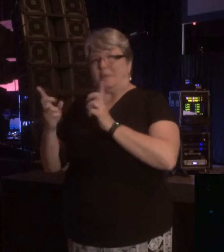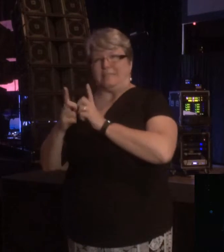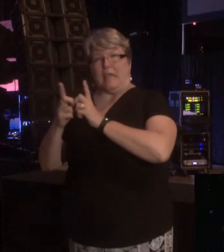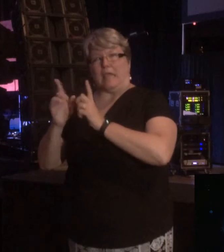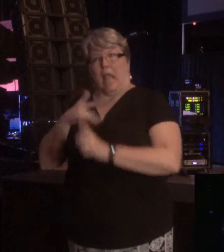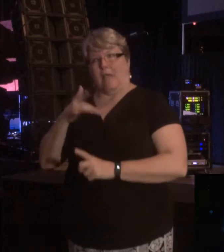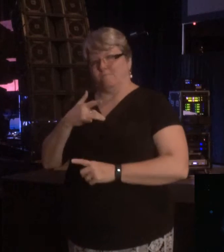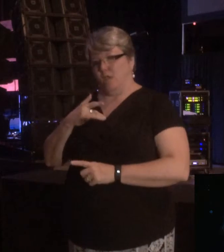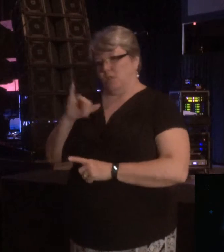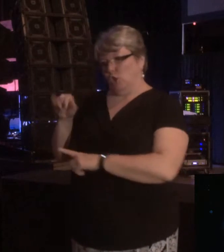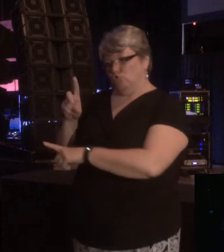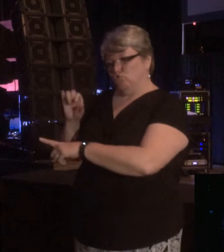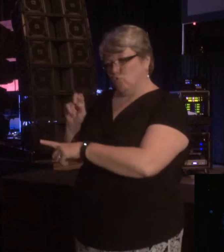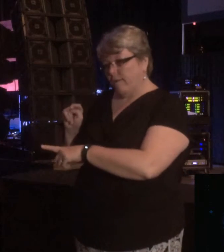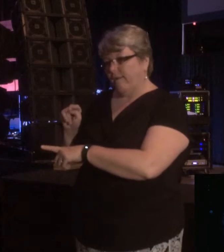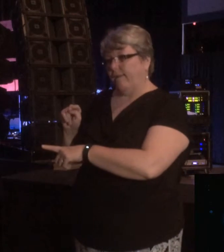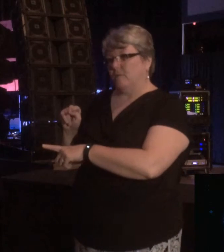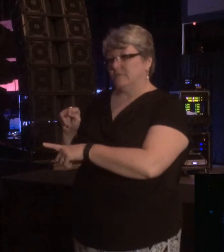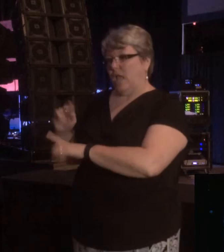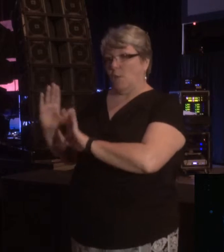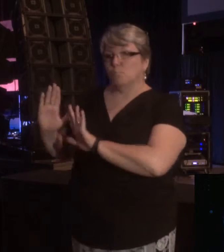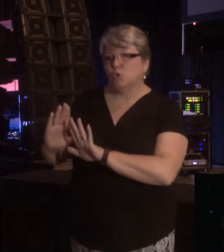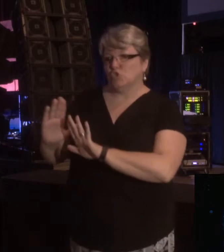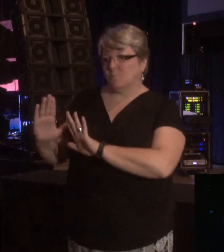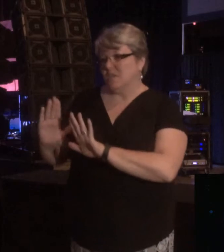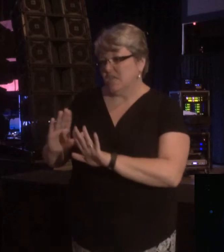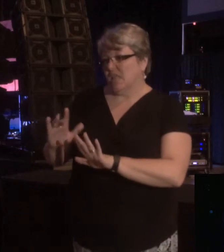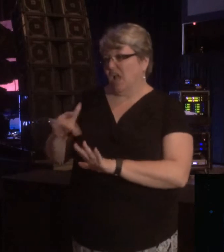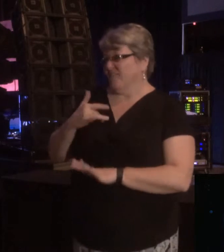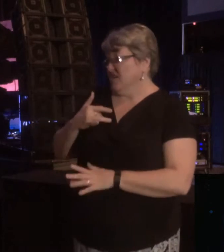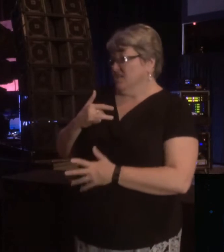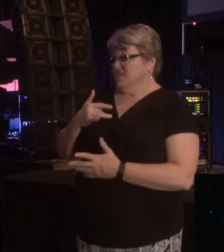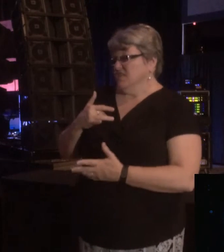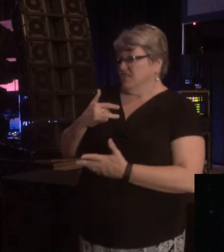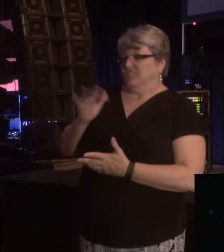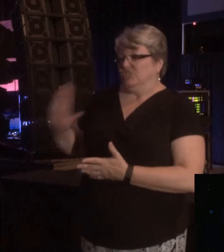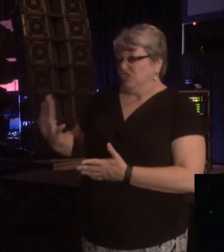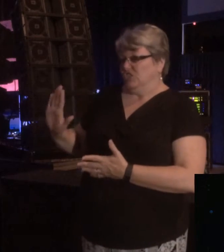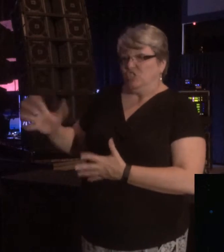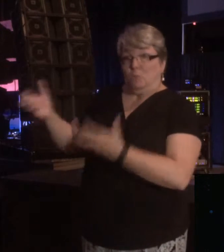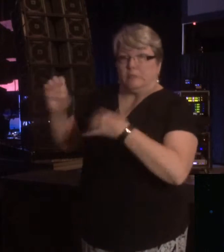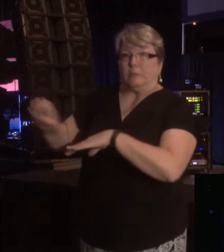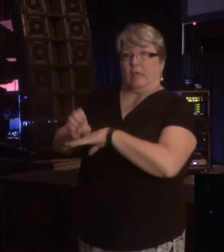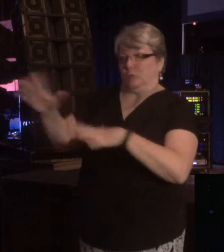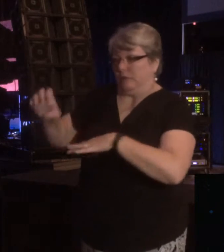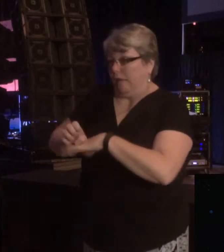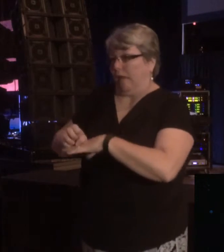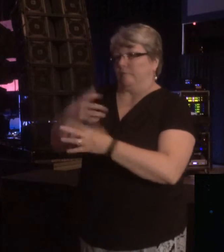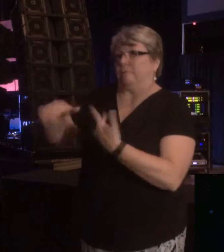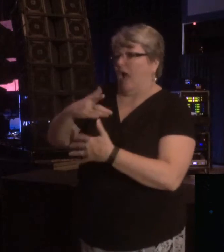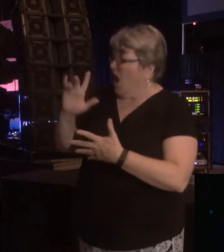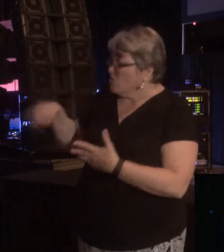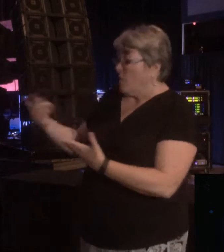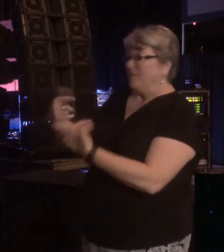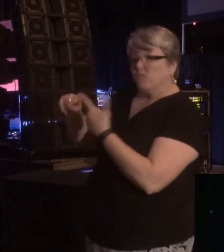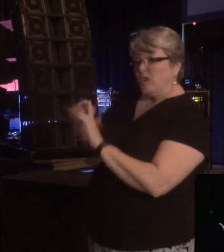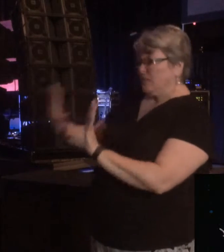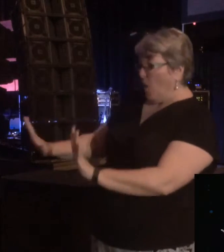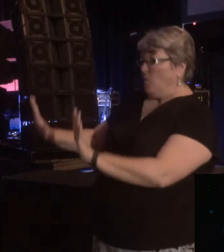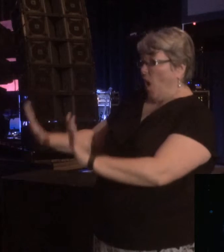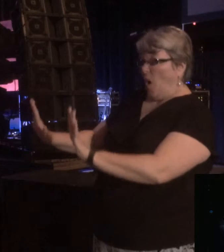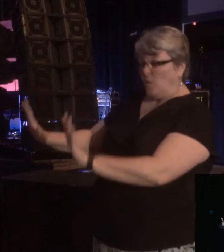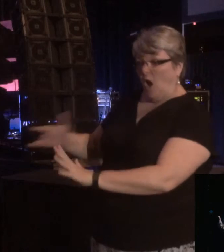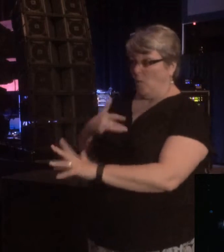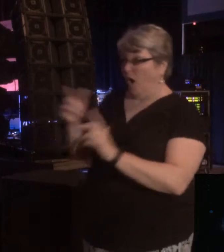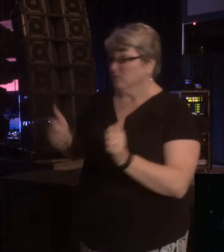things that really help you, because the further we got away and the more time it went, the more I wanted to be with her, not less, which was clarifying for me.